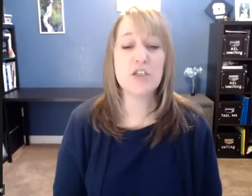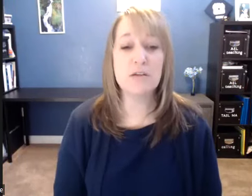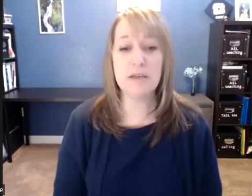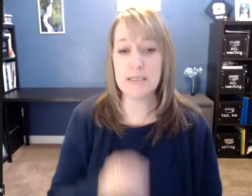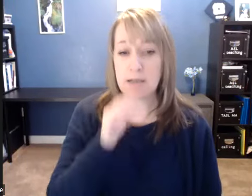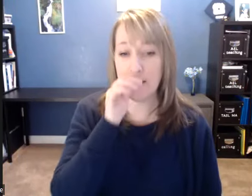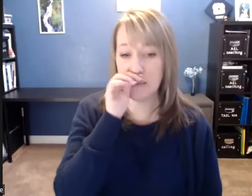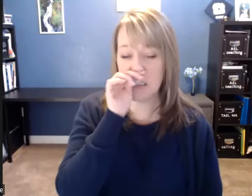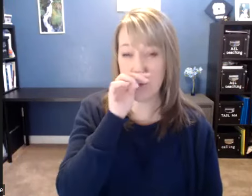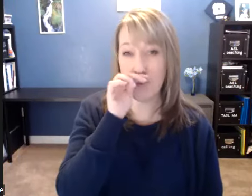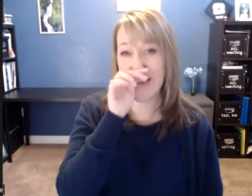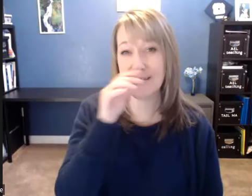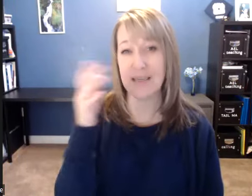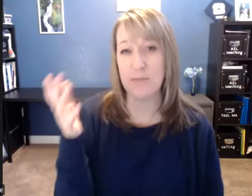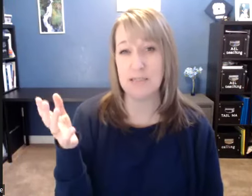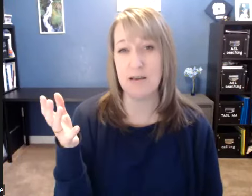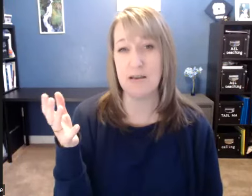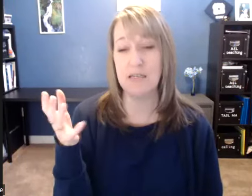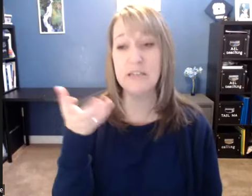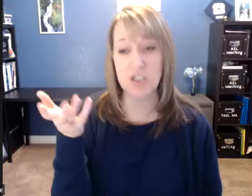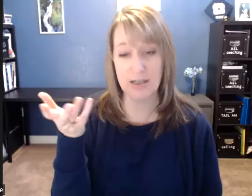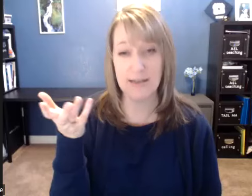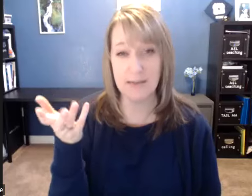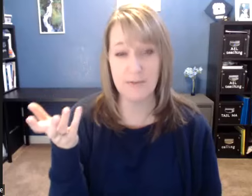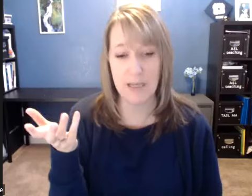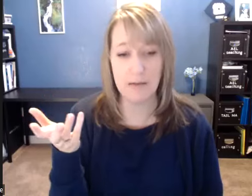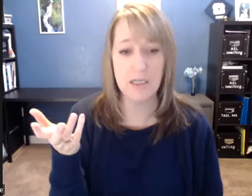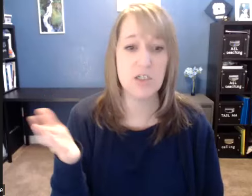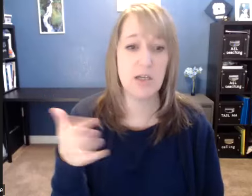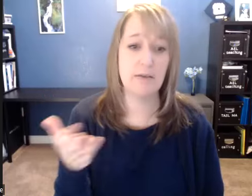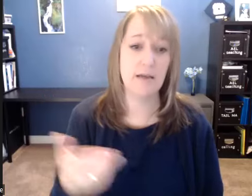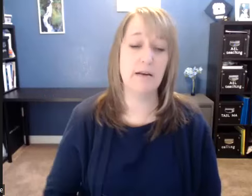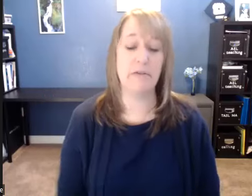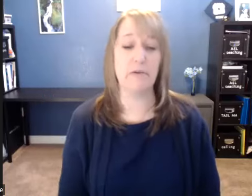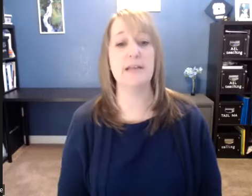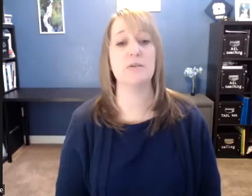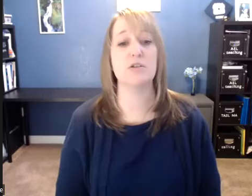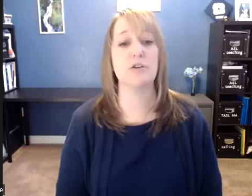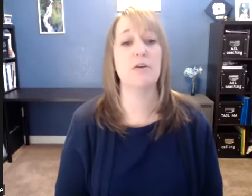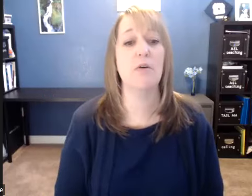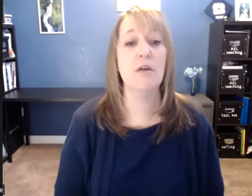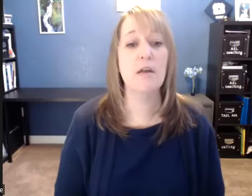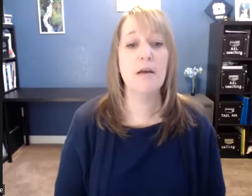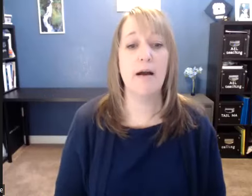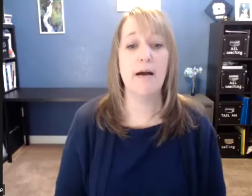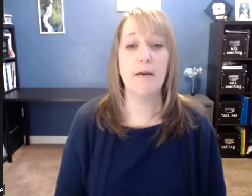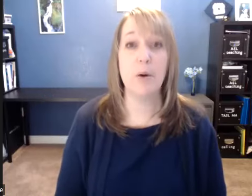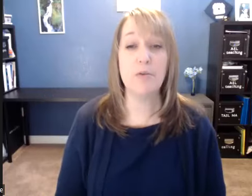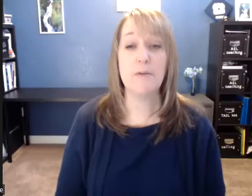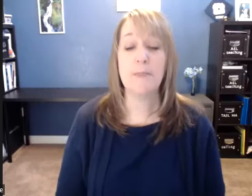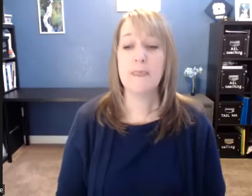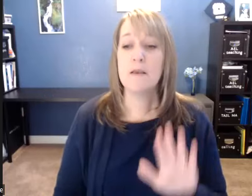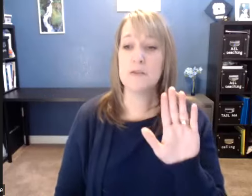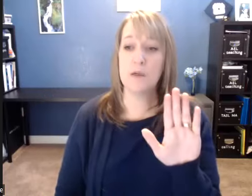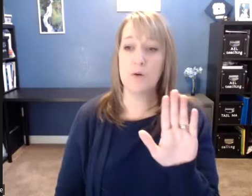Professional can be signed 2 ways. It can be signed initialized from English and then another way. So I'll show you both. So